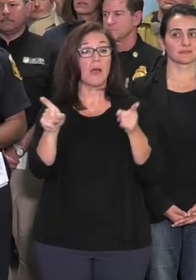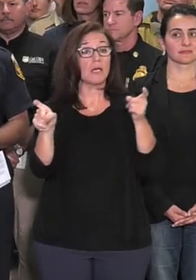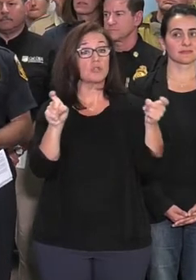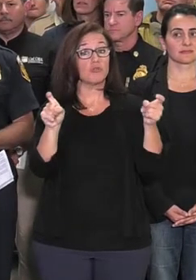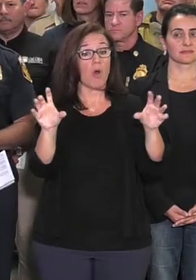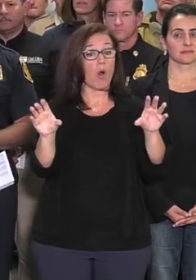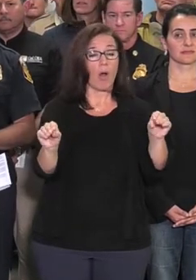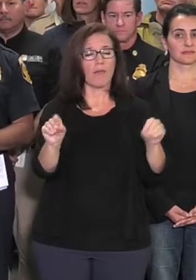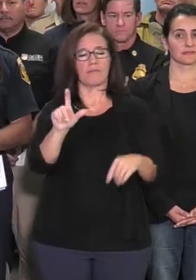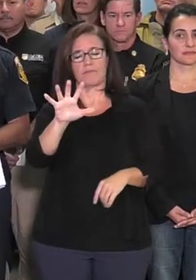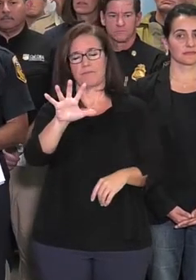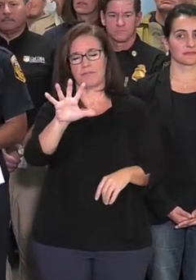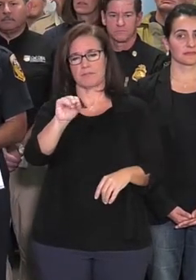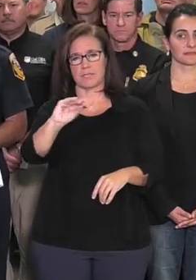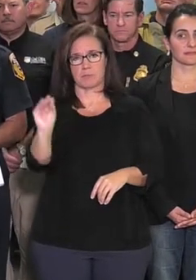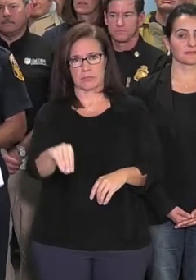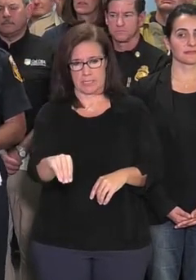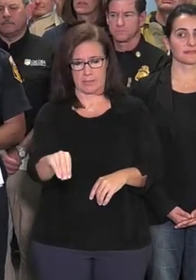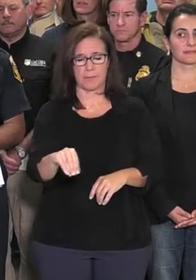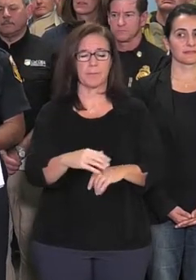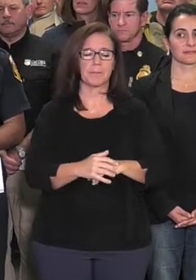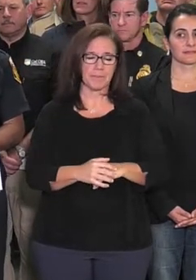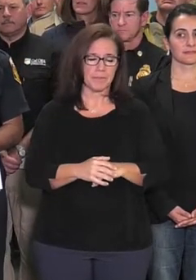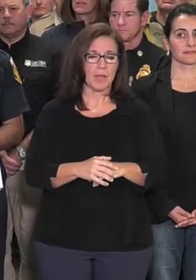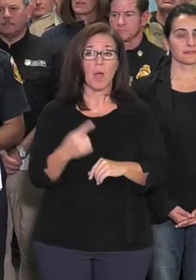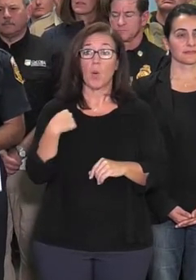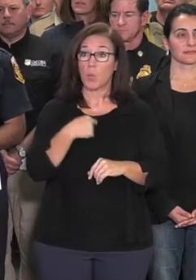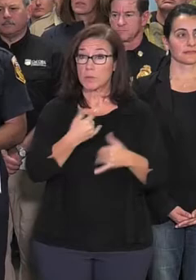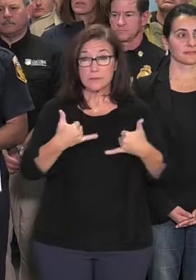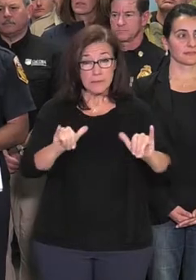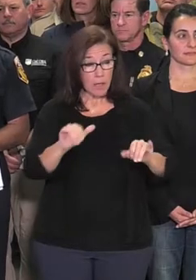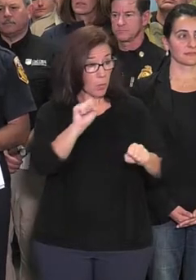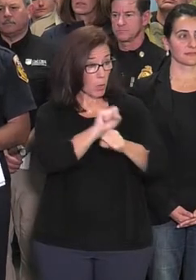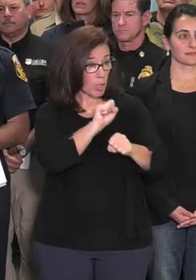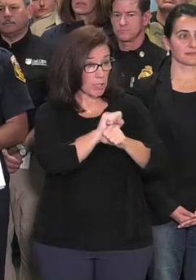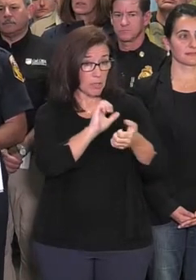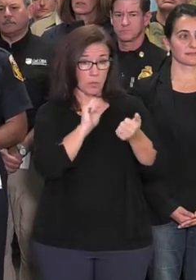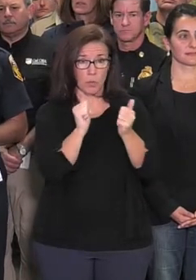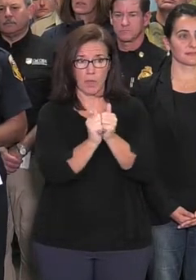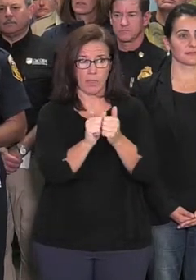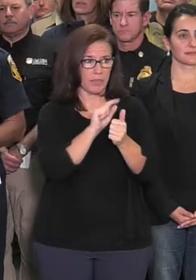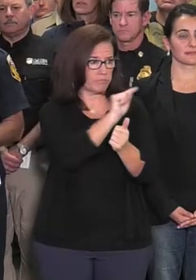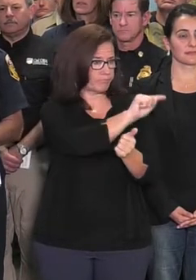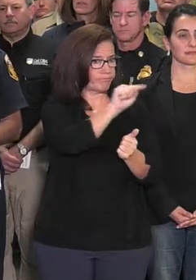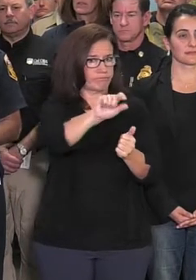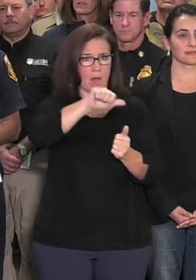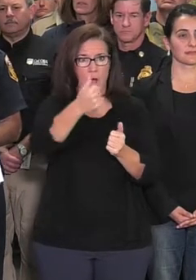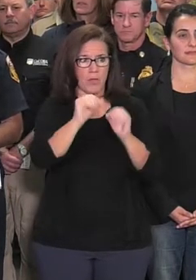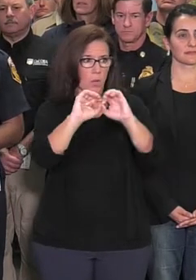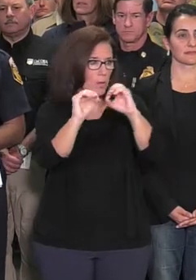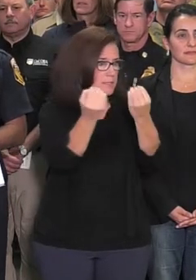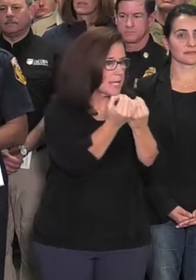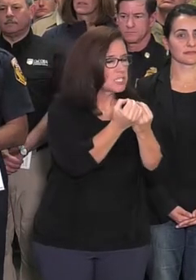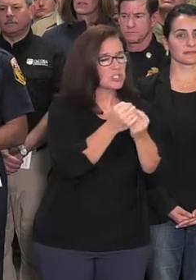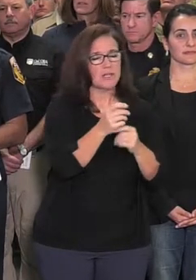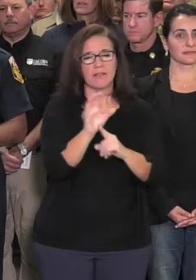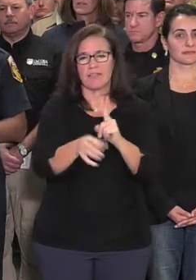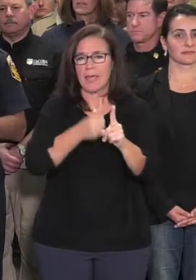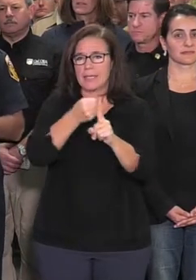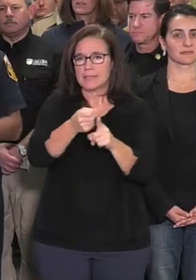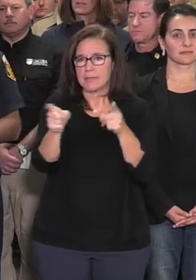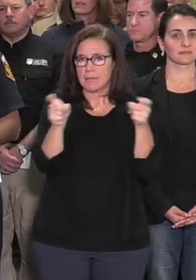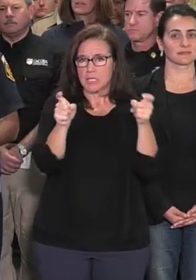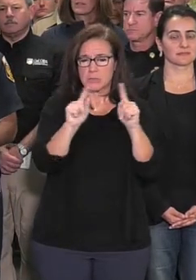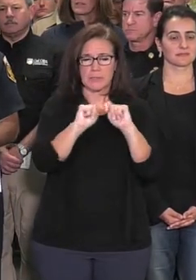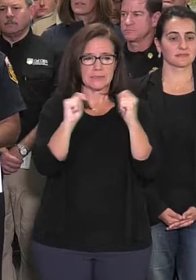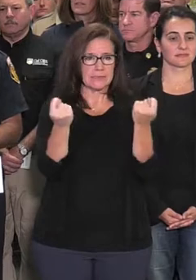continue to work very closely with all of the partners. So that, you know, there's an incident management team continuing to manage this incident in